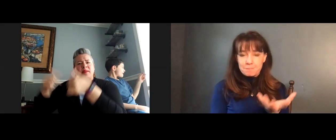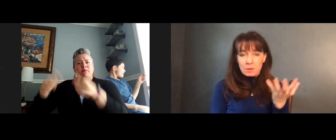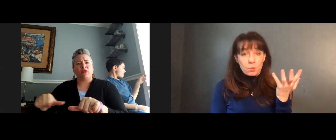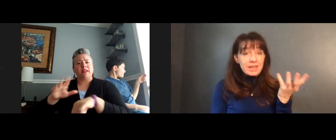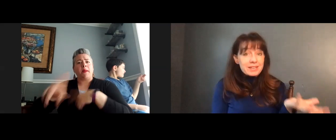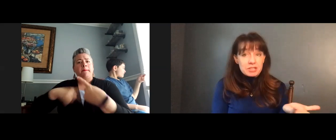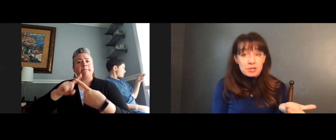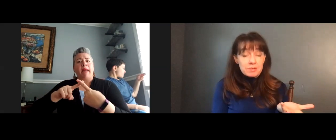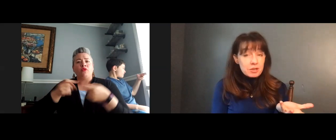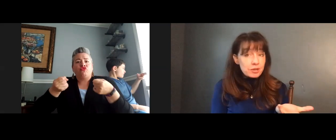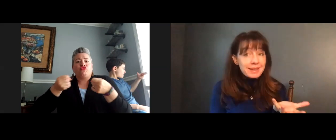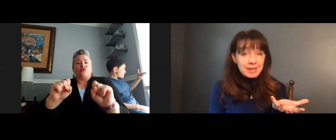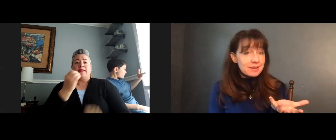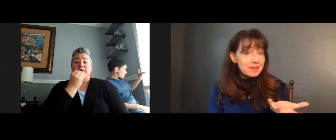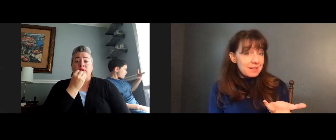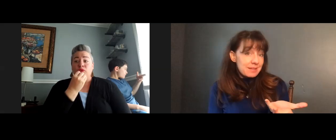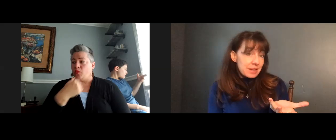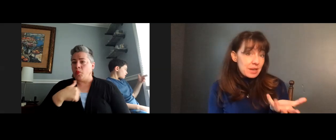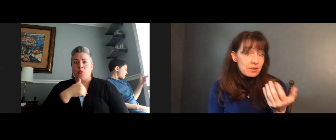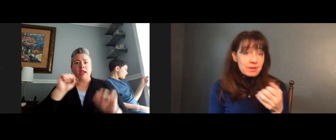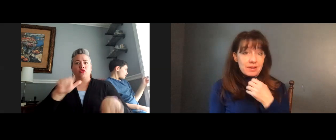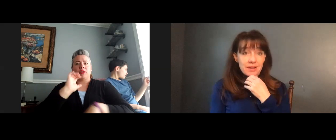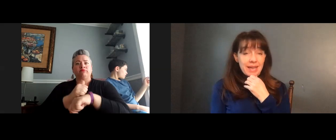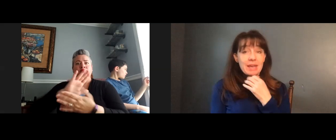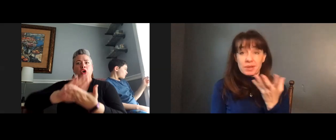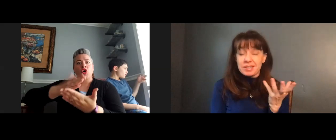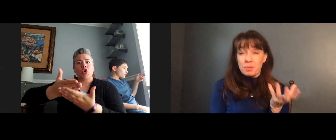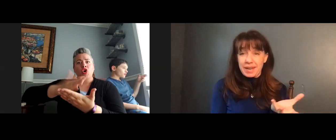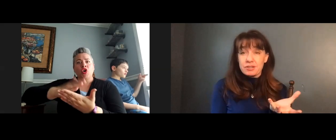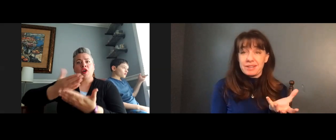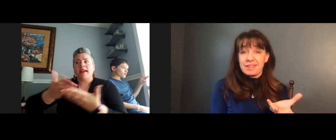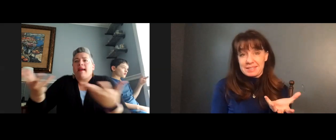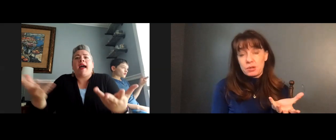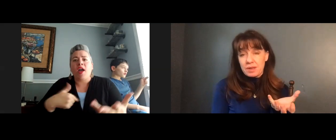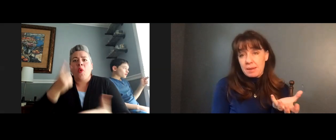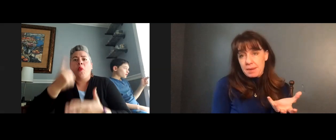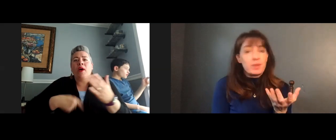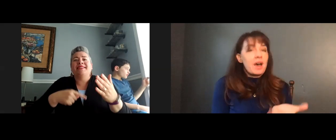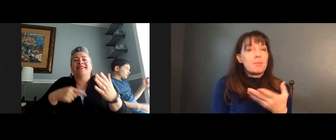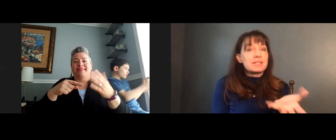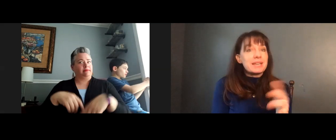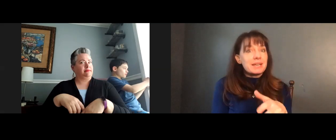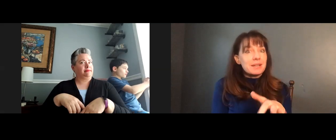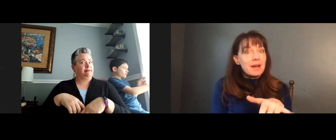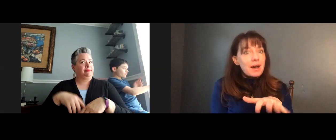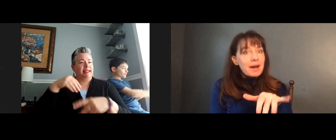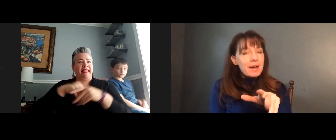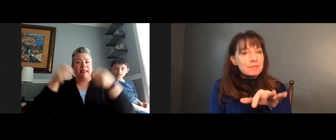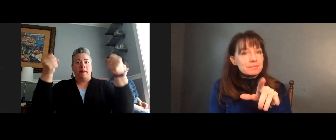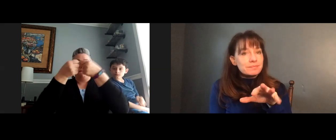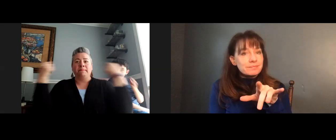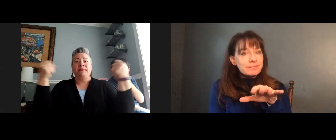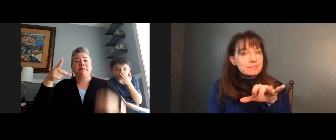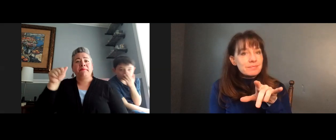we could do a cooking you know uh hey what's in your pantry let's see who can come up almost like a